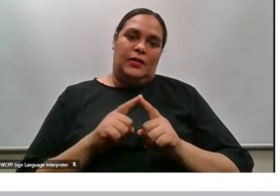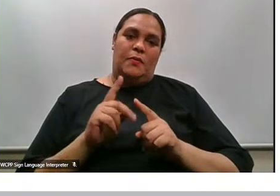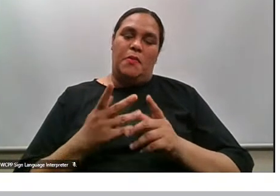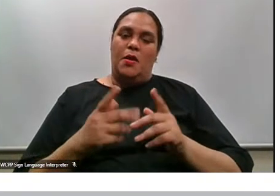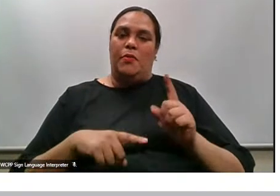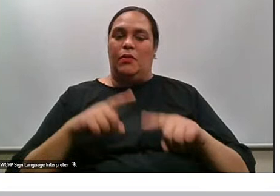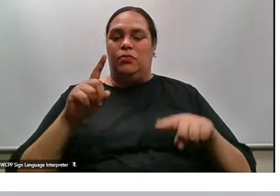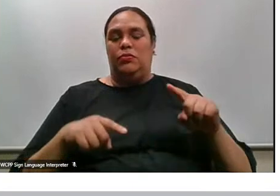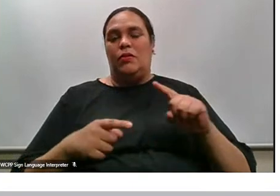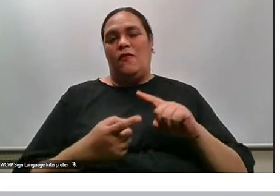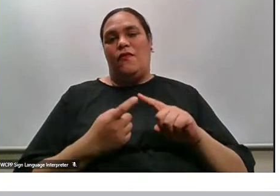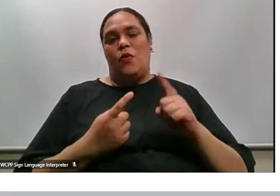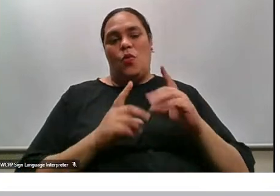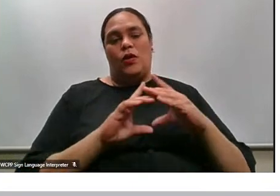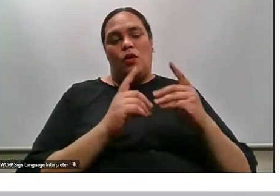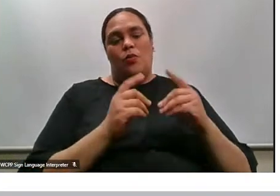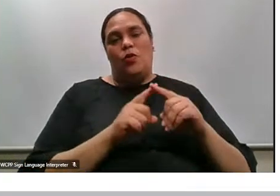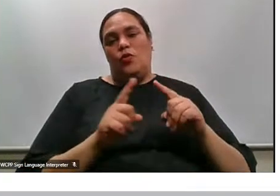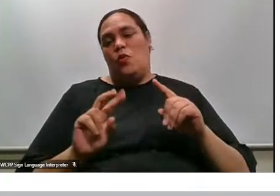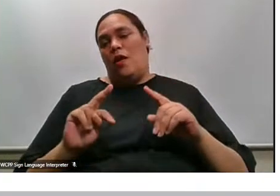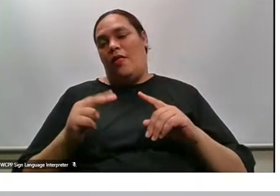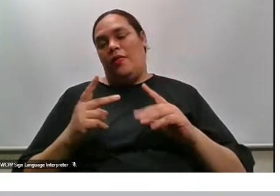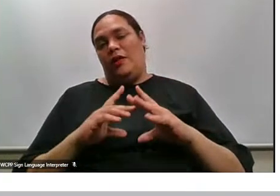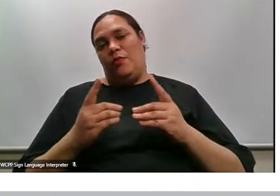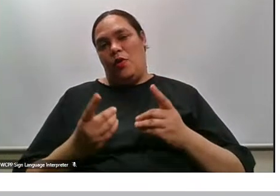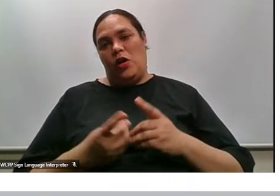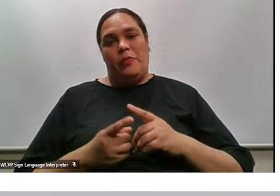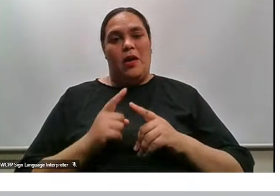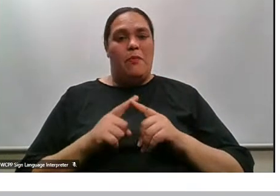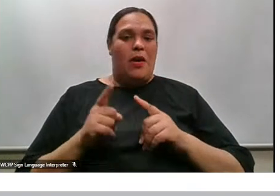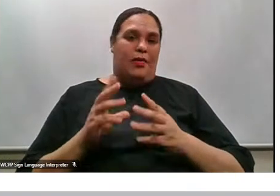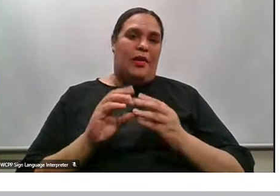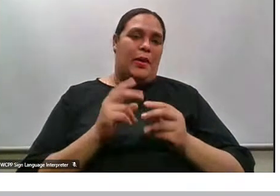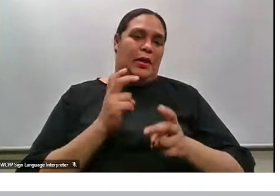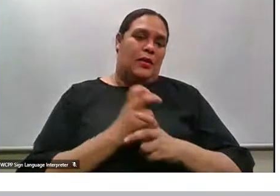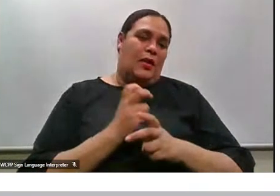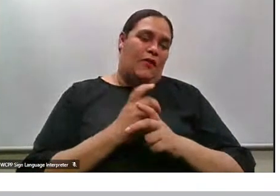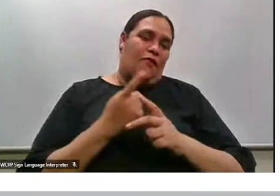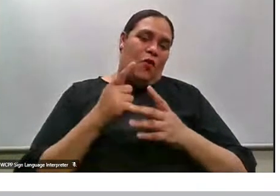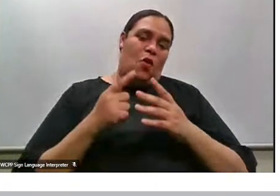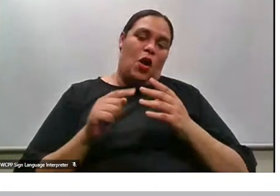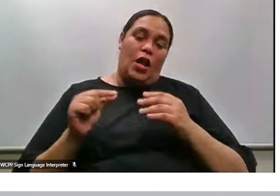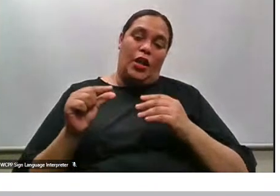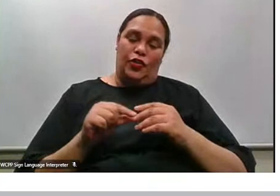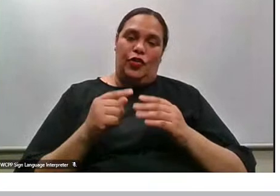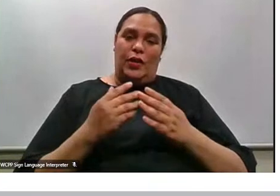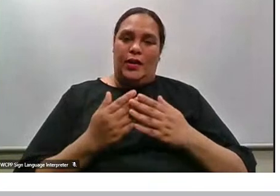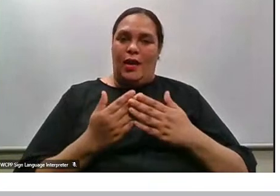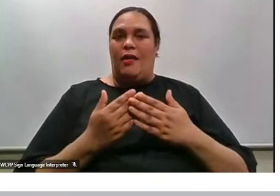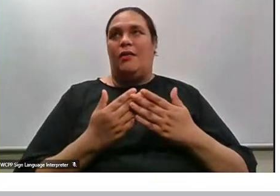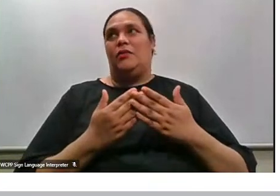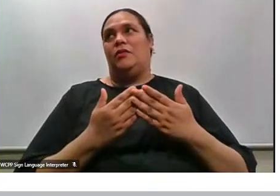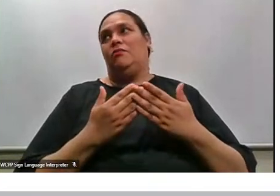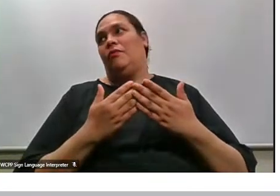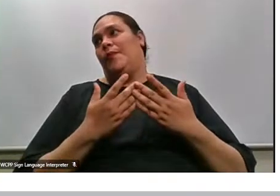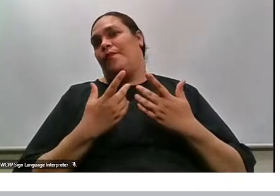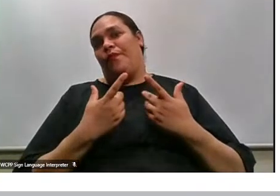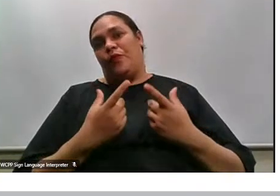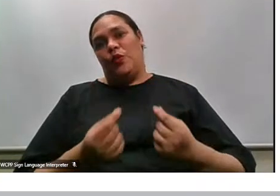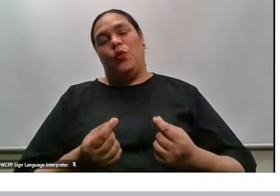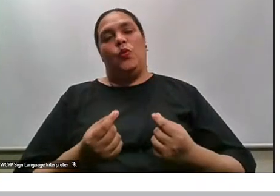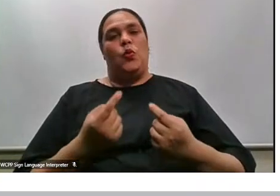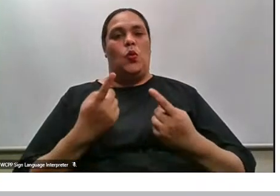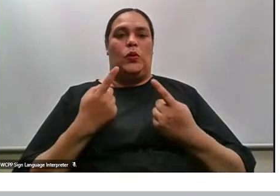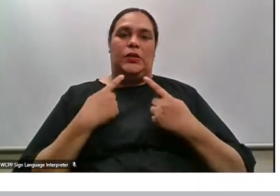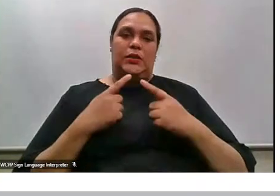vary from one department to the other. And it makes it difficult for Auditor General to be able to determine